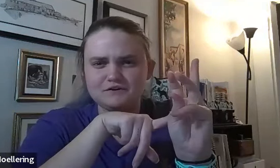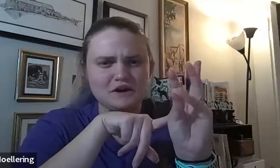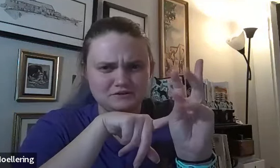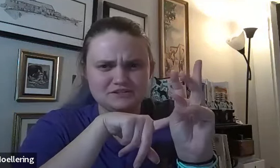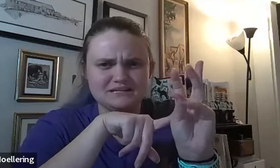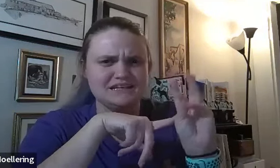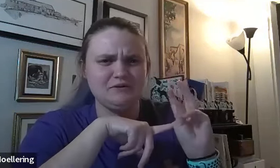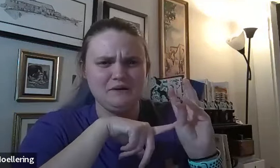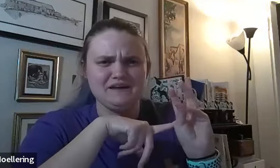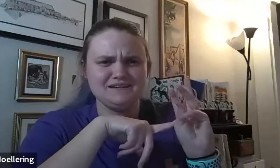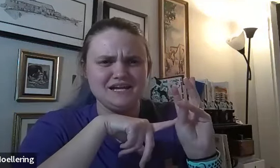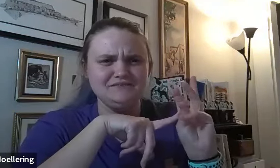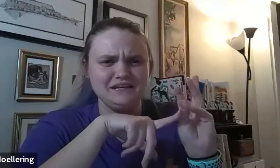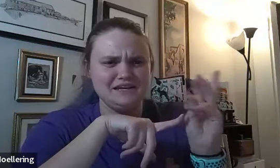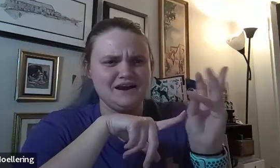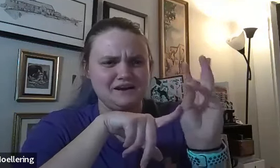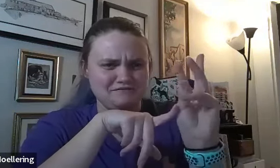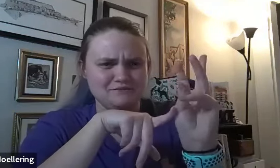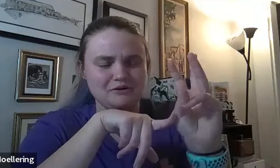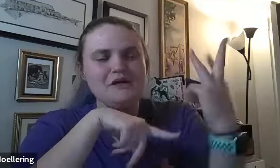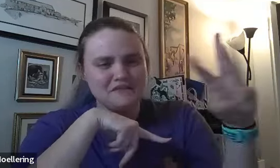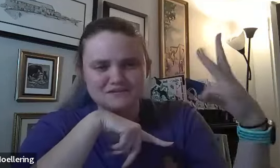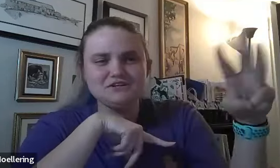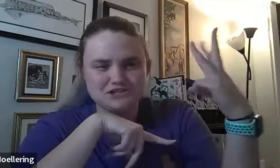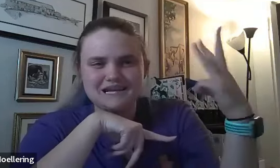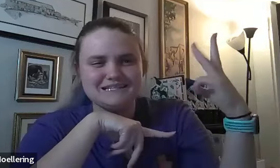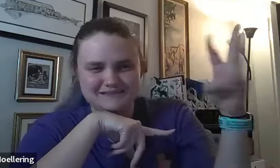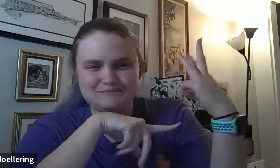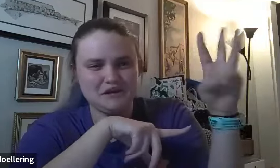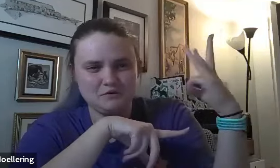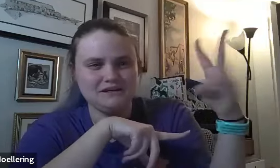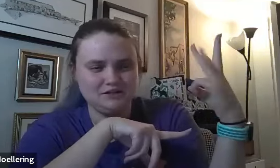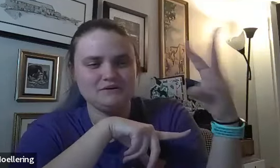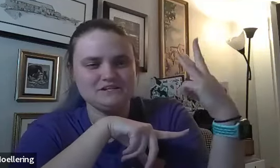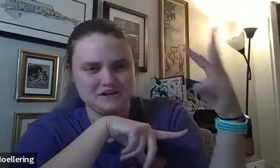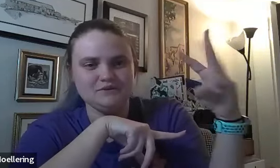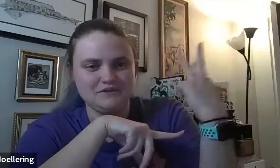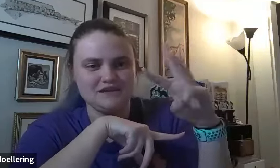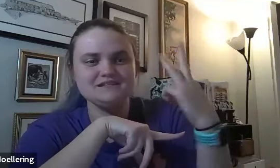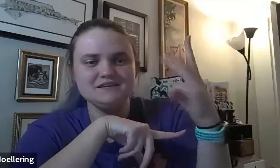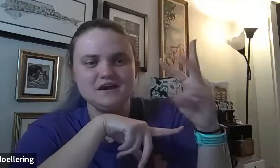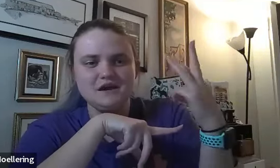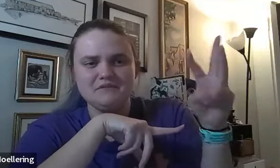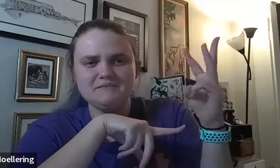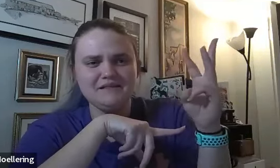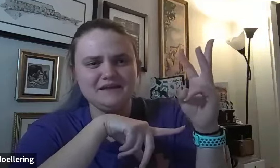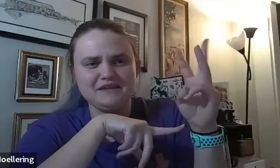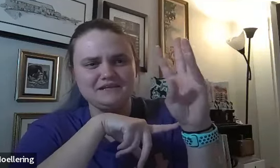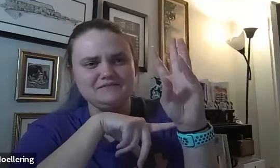not used to it, it's like, oh wait, that's kind of like not comfortable. That's why usually I say the beginner one, you always start with this. But then by like the end of,